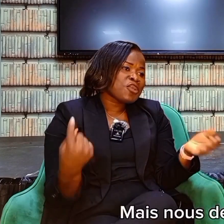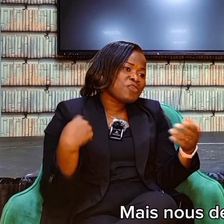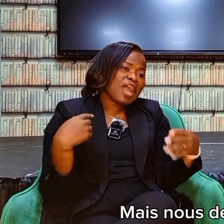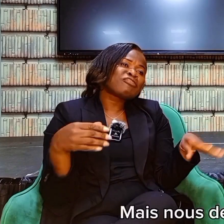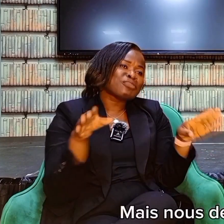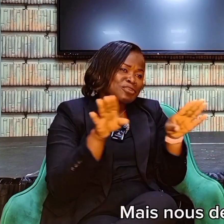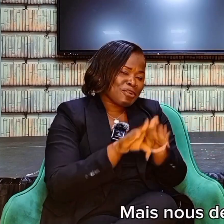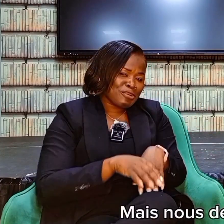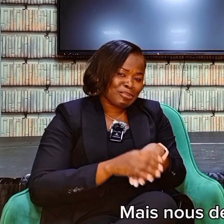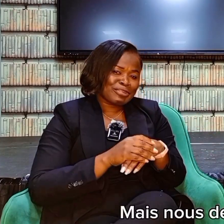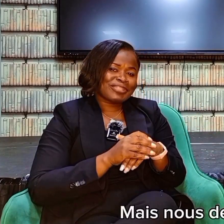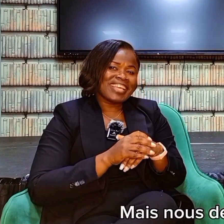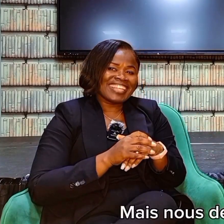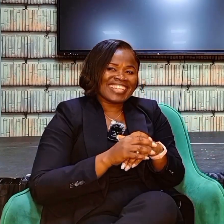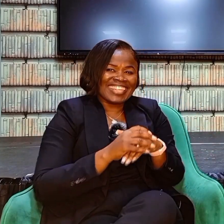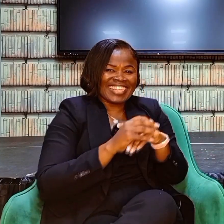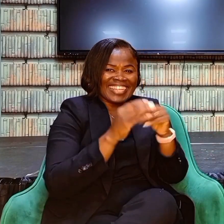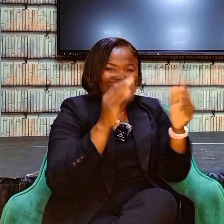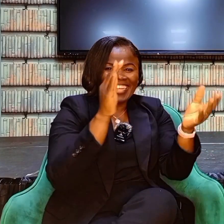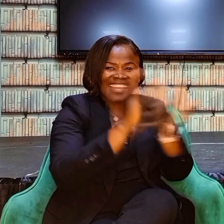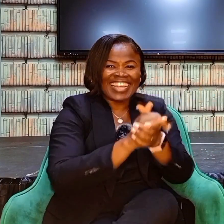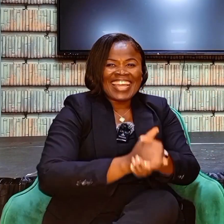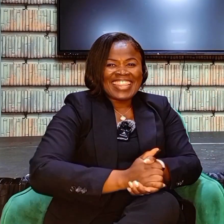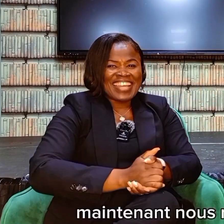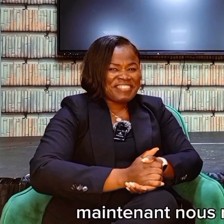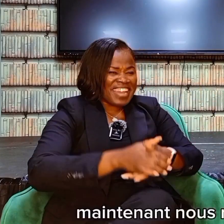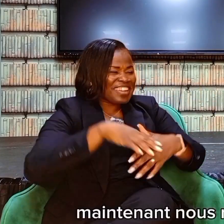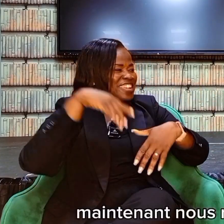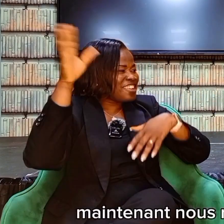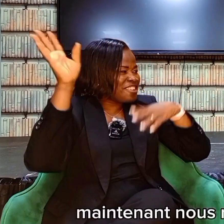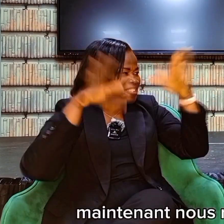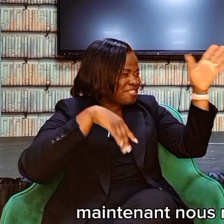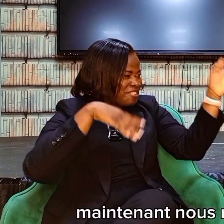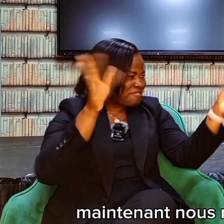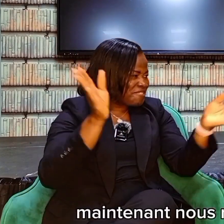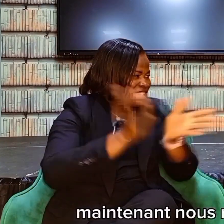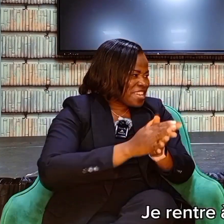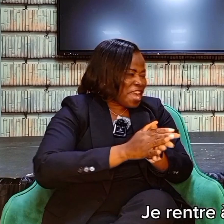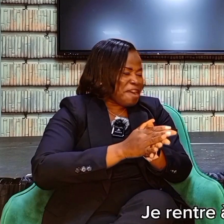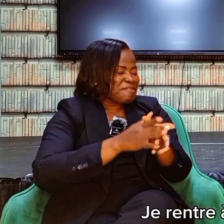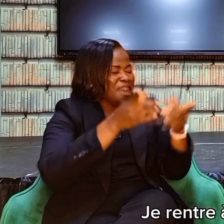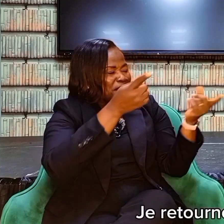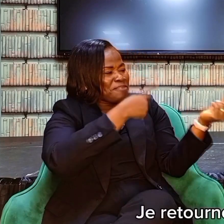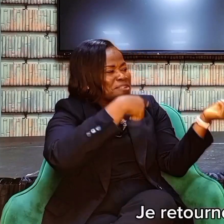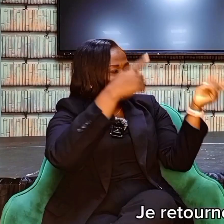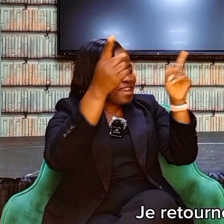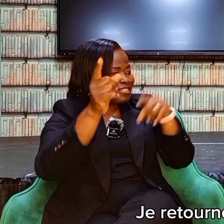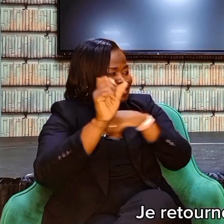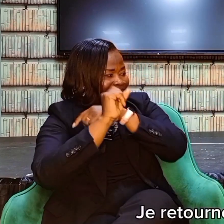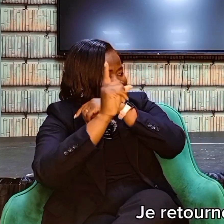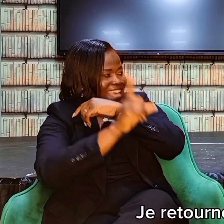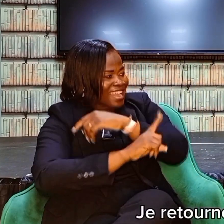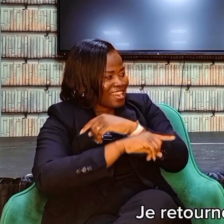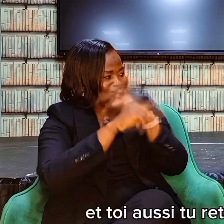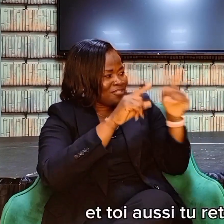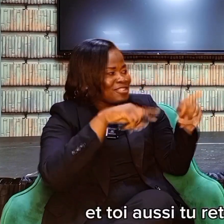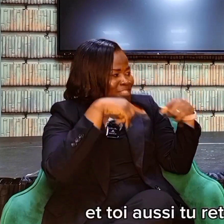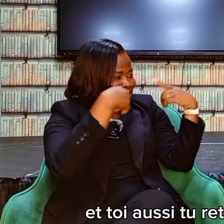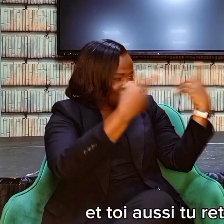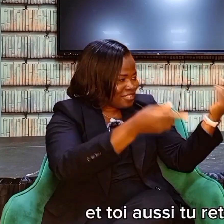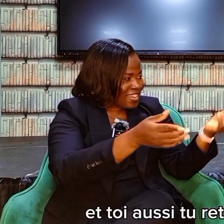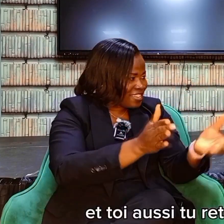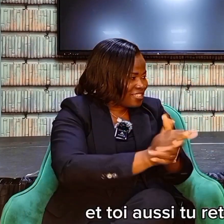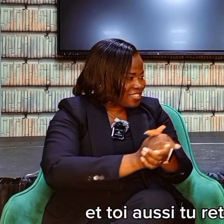but we have to close. yeah, Now we are going home. I'm going back to Senegal.